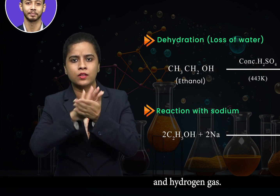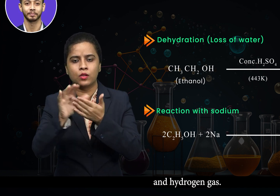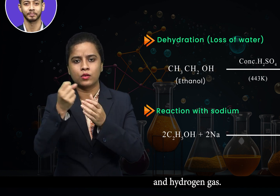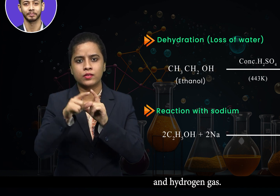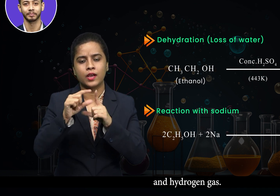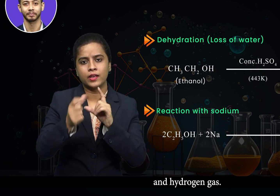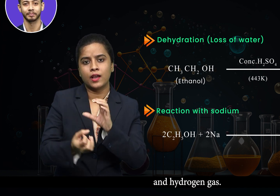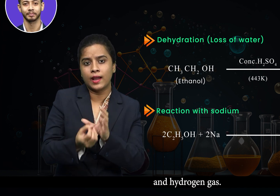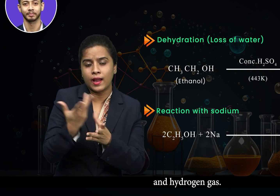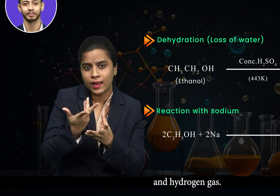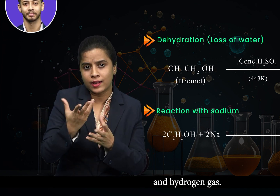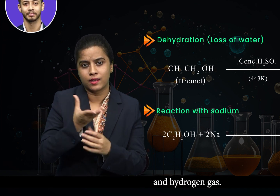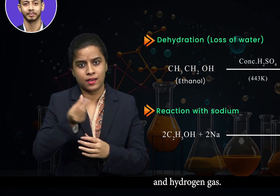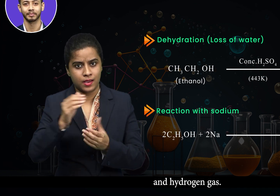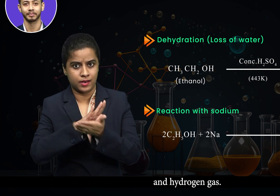gas.